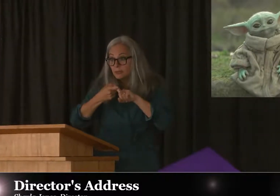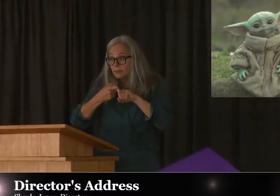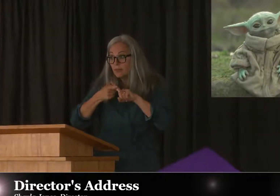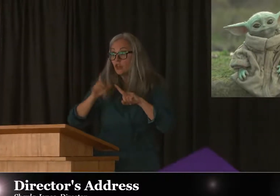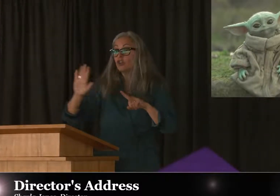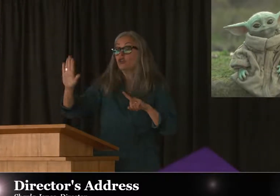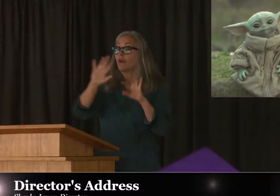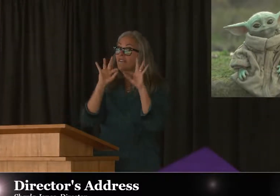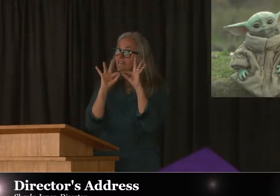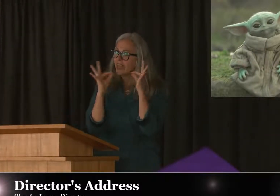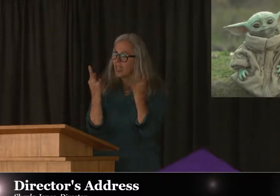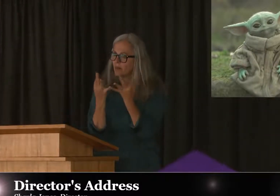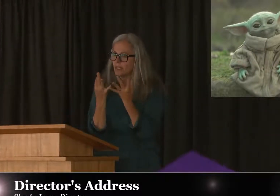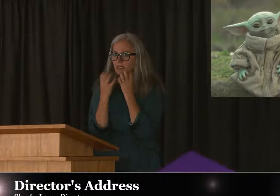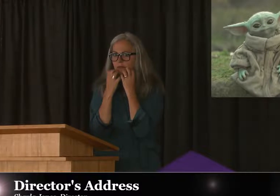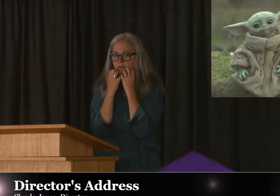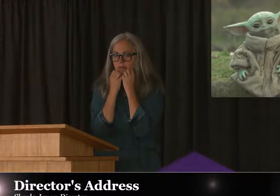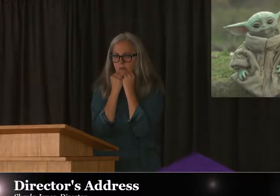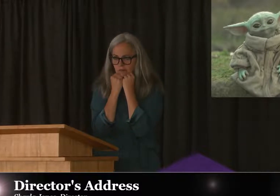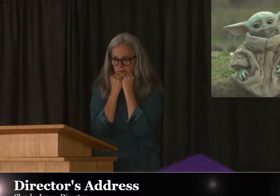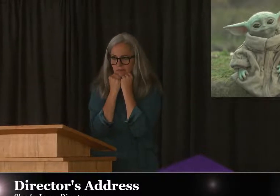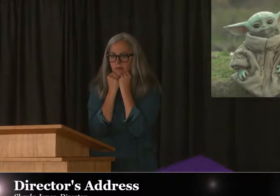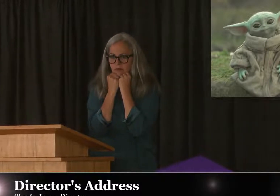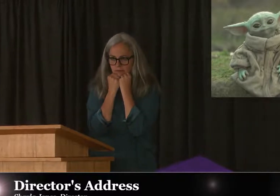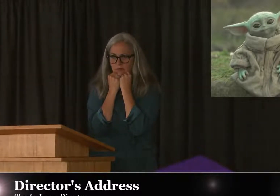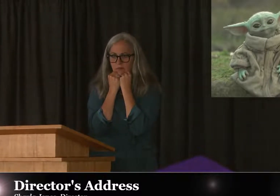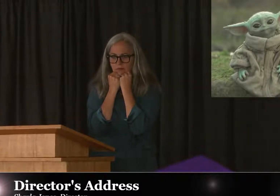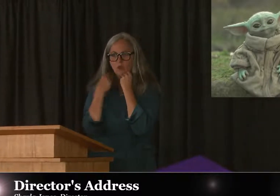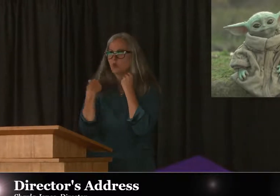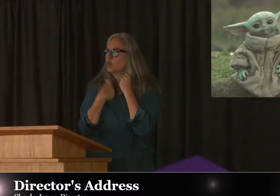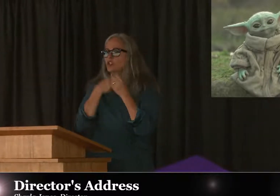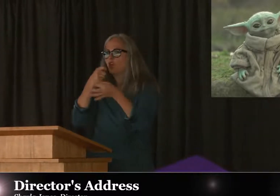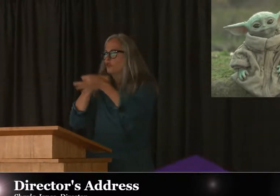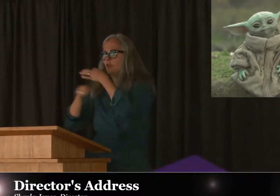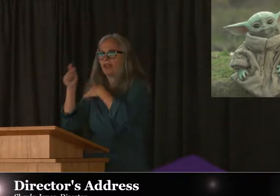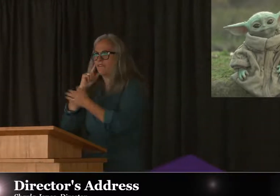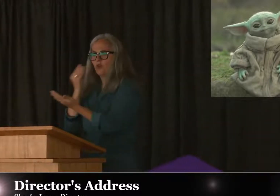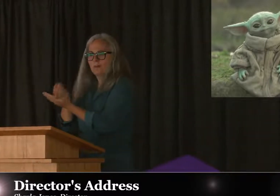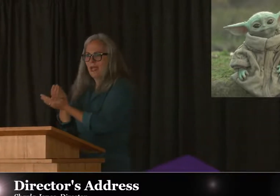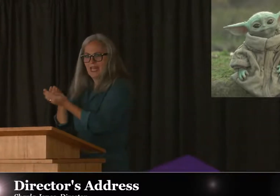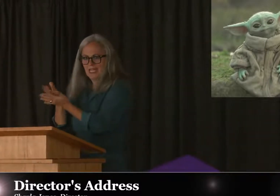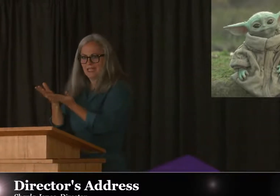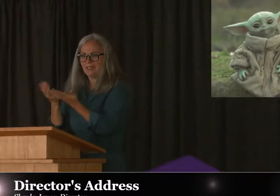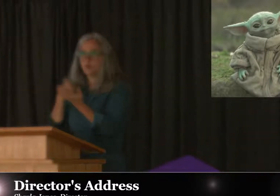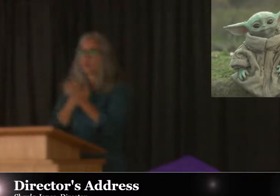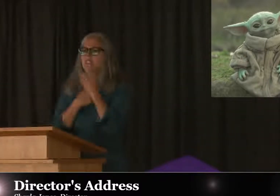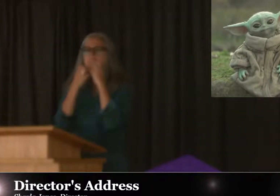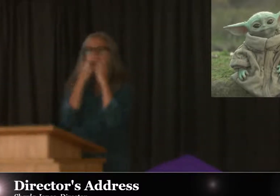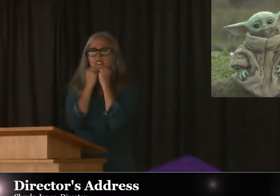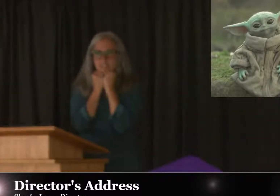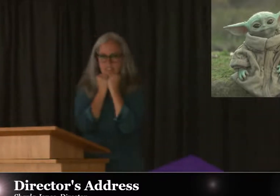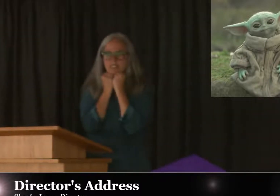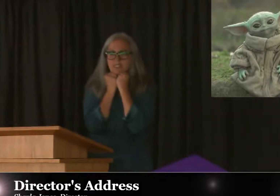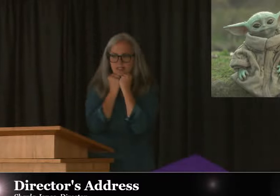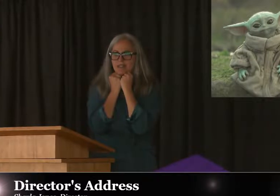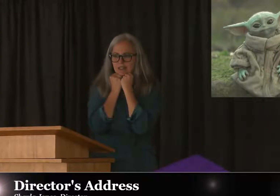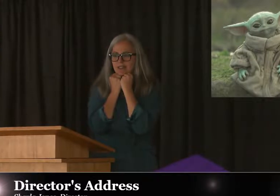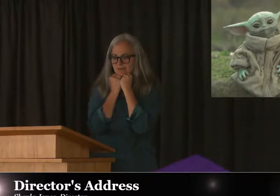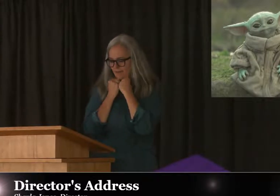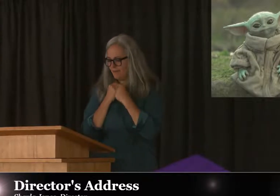So your friendships, your families are very valuable. Don't trade those relationships for money.